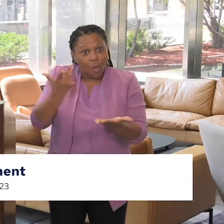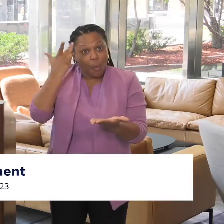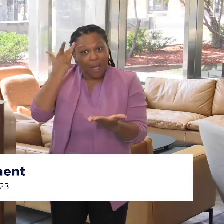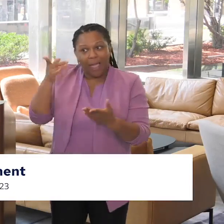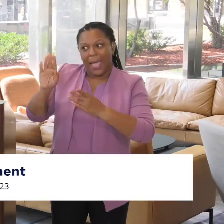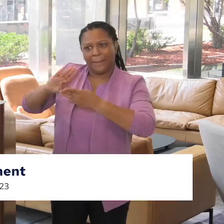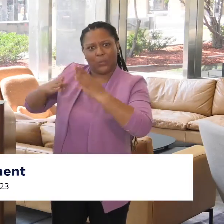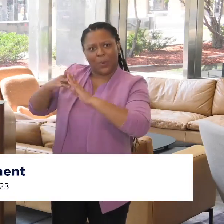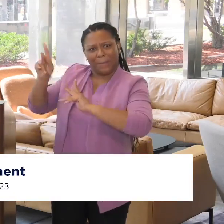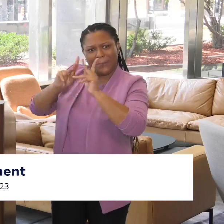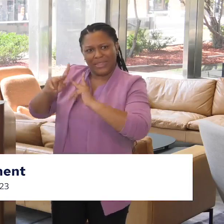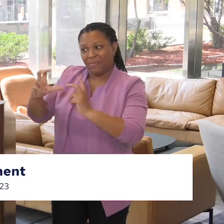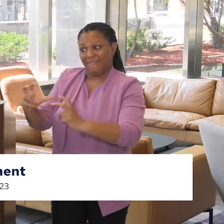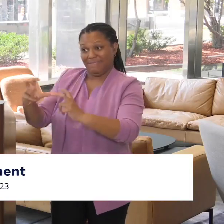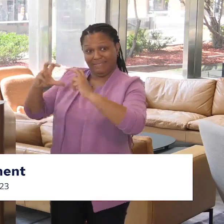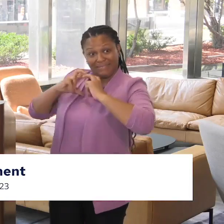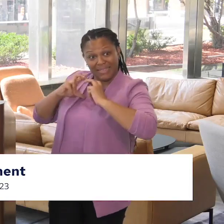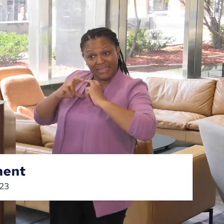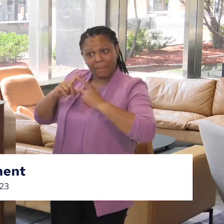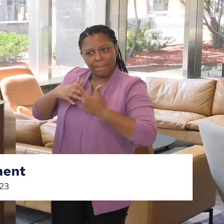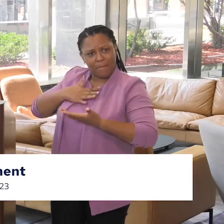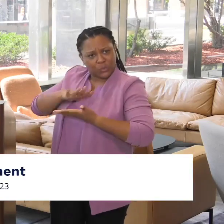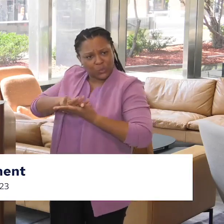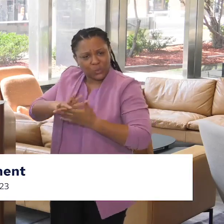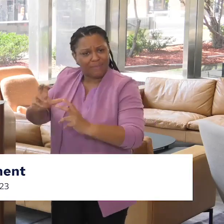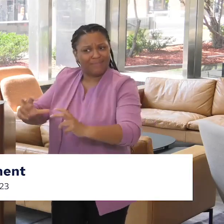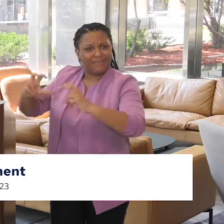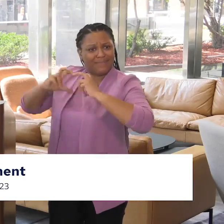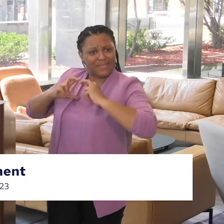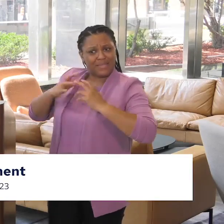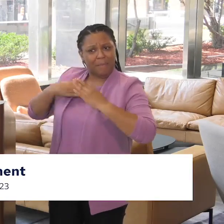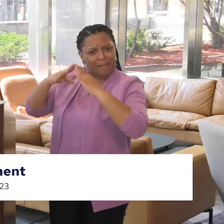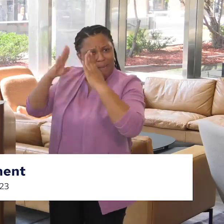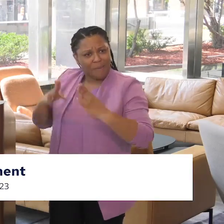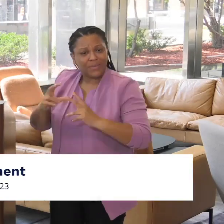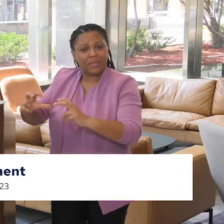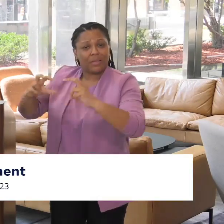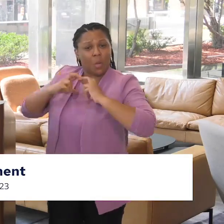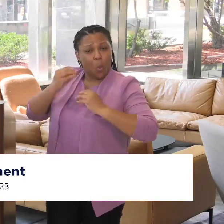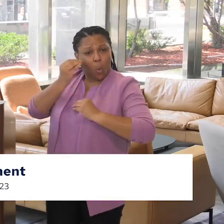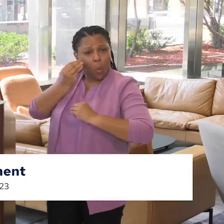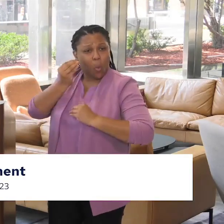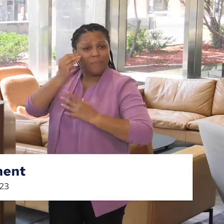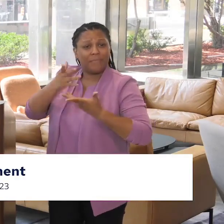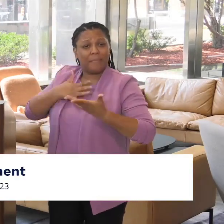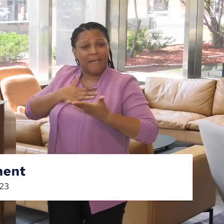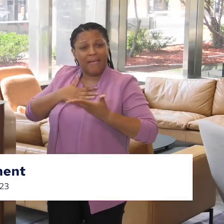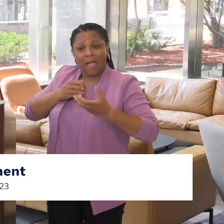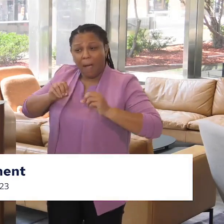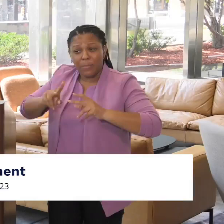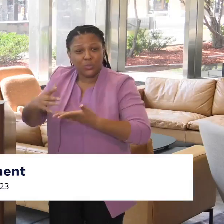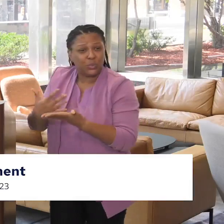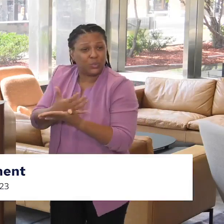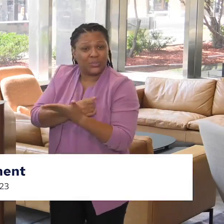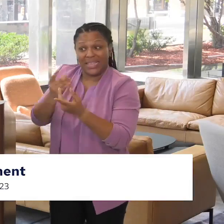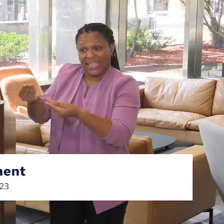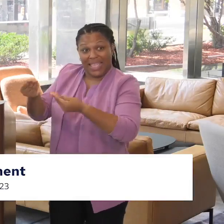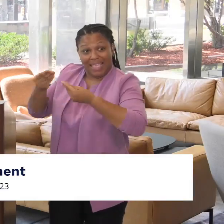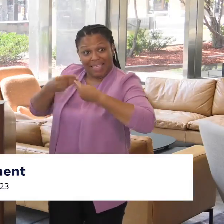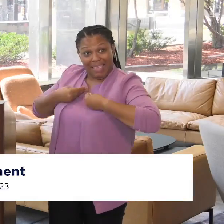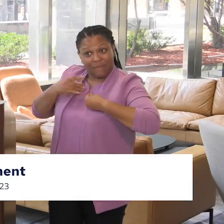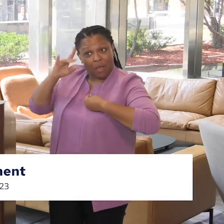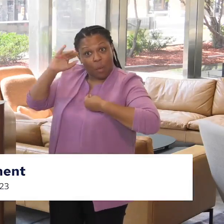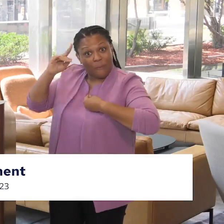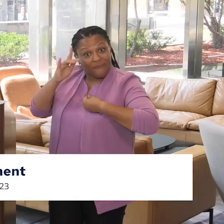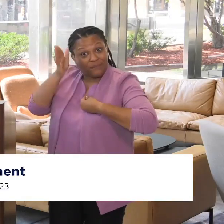my schools, who invested in housing, and invested in opportunity and gave me hope for a brighter future. And now